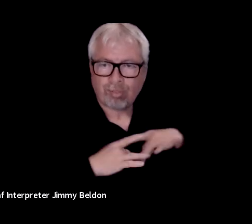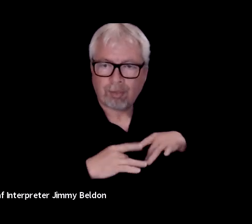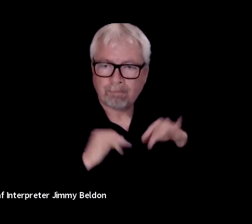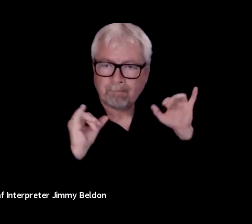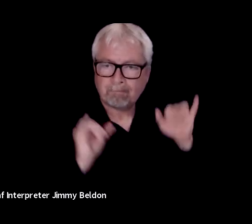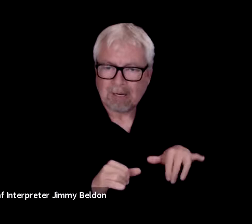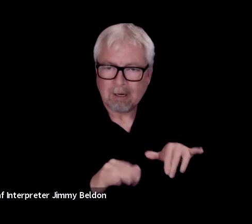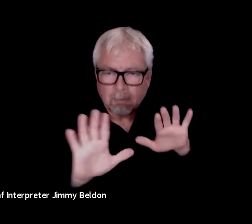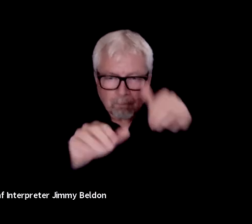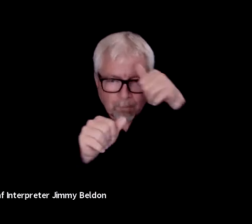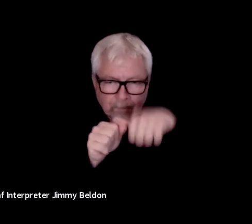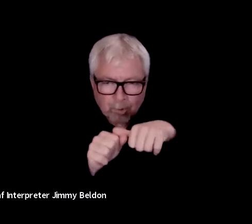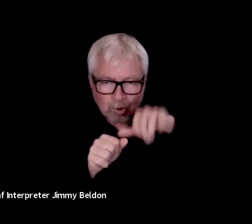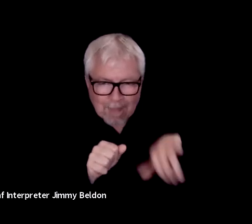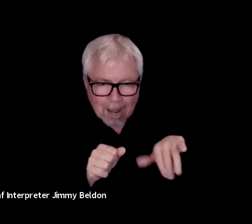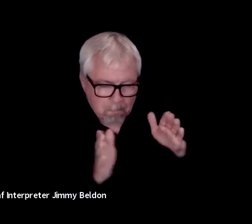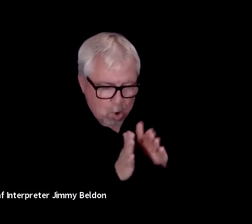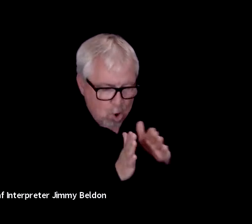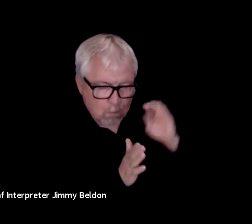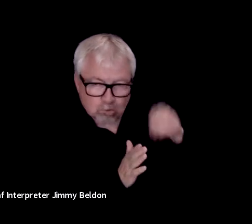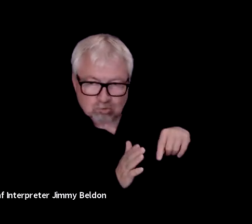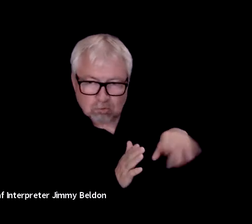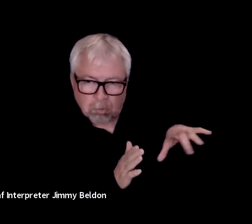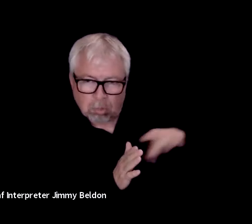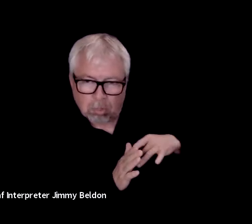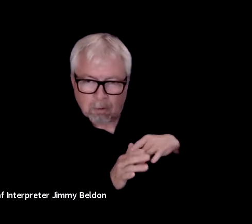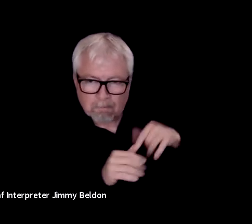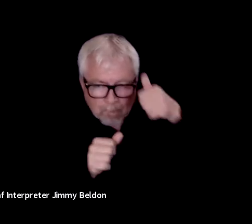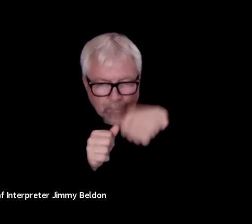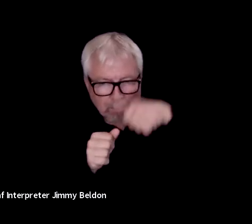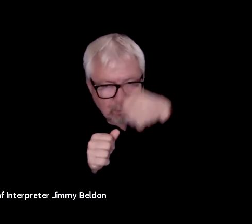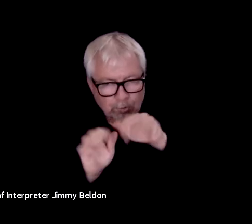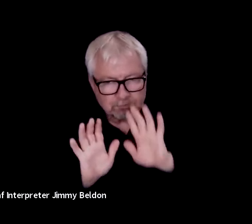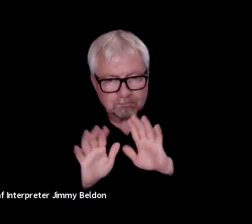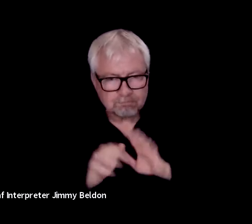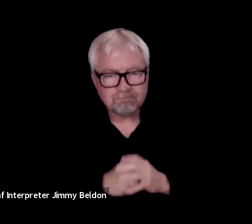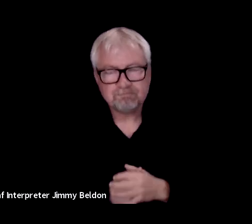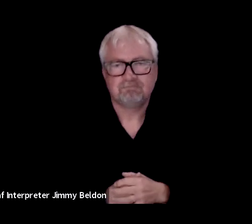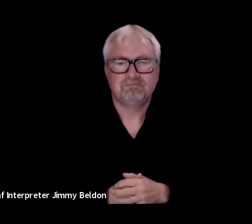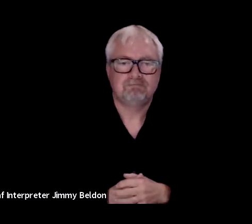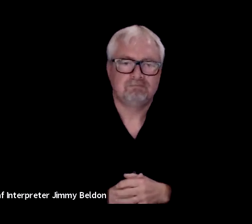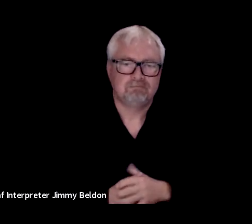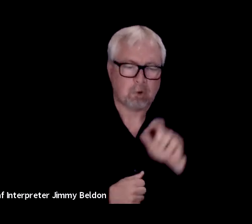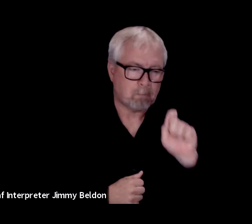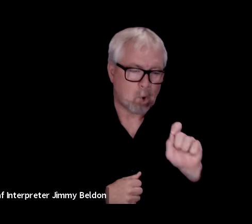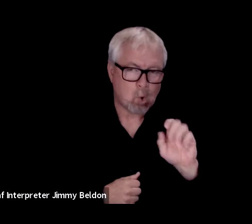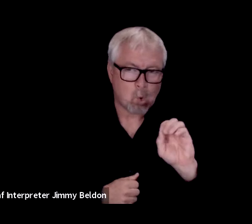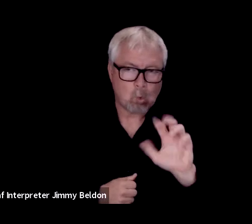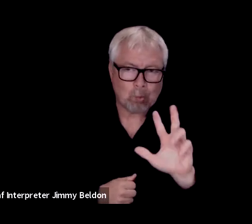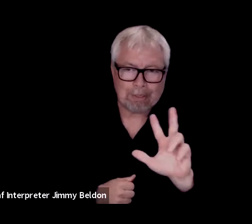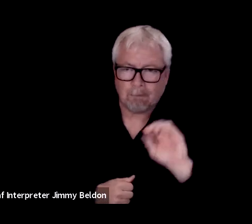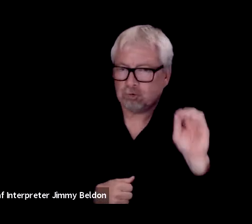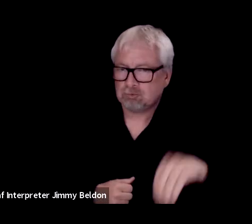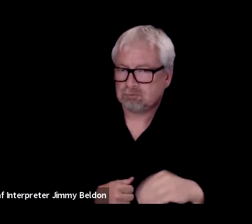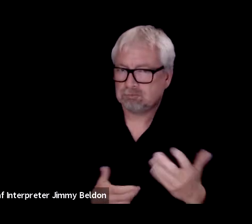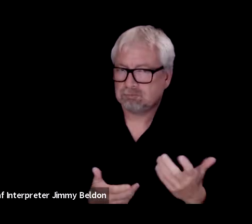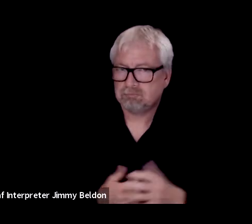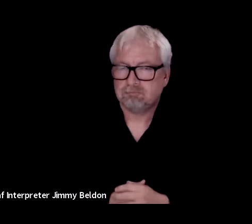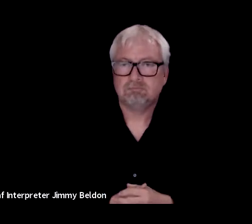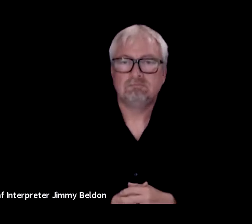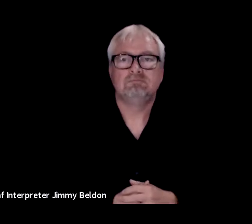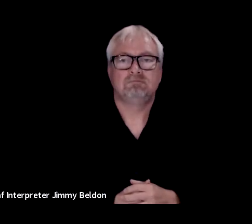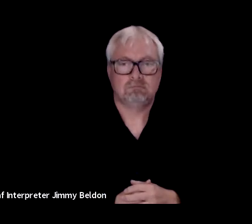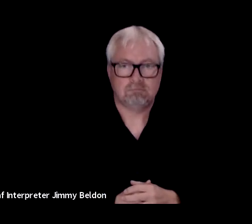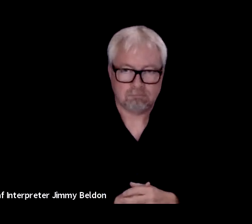that's 0.036%. And of those who've been